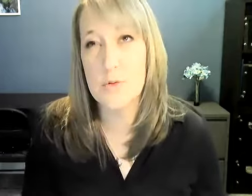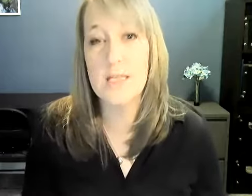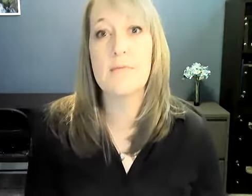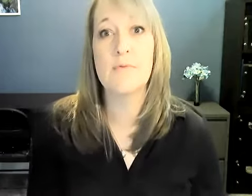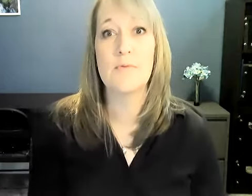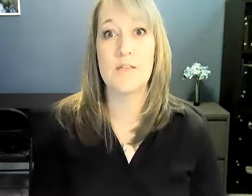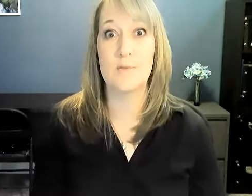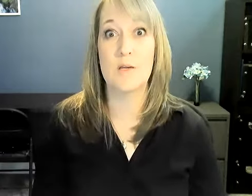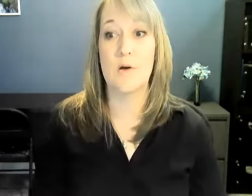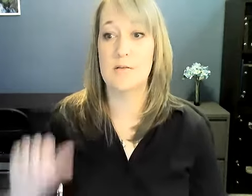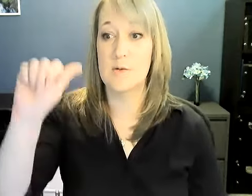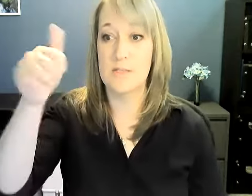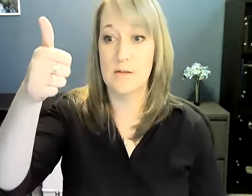generally this is what you want. So it's a